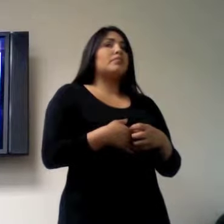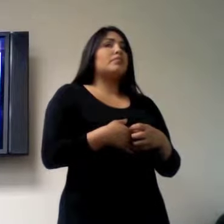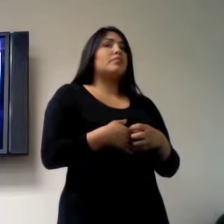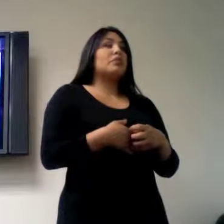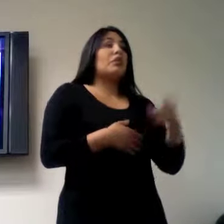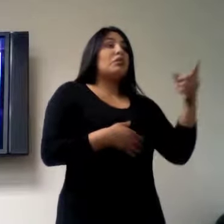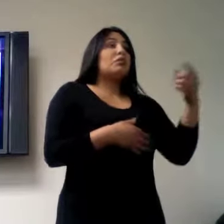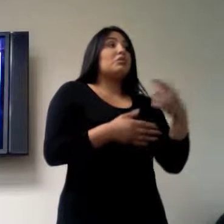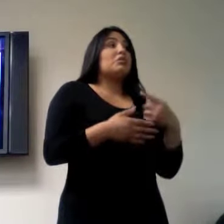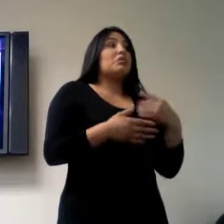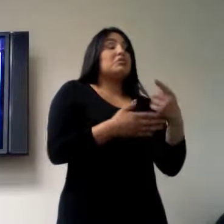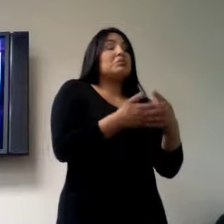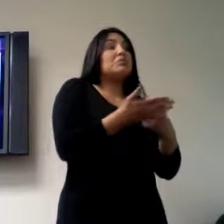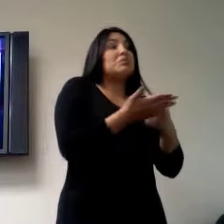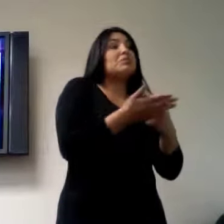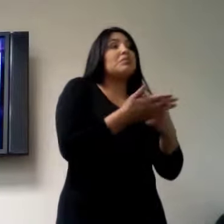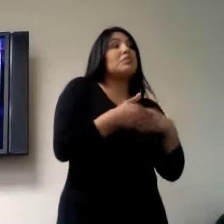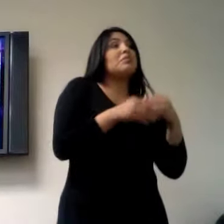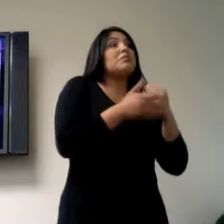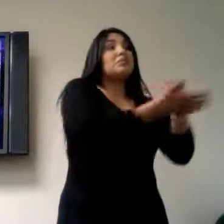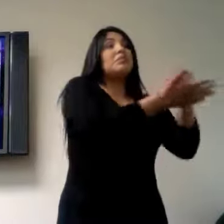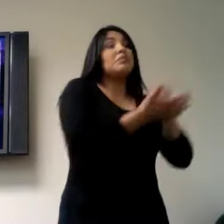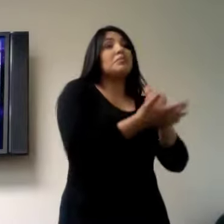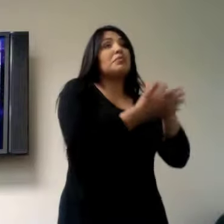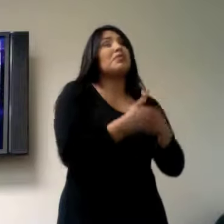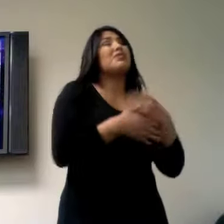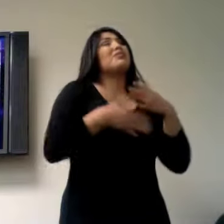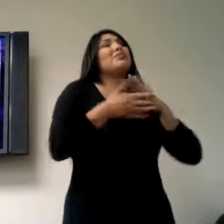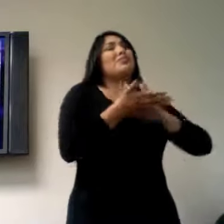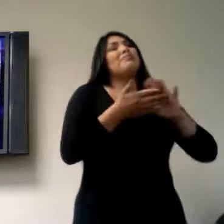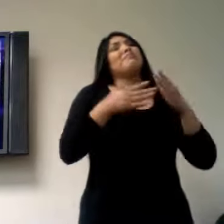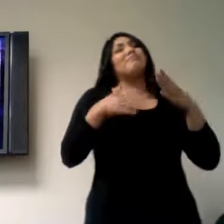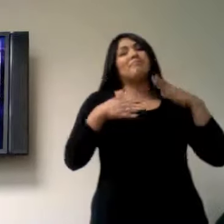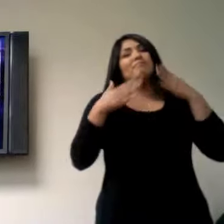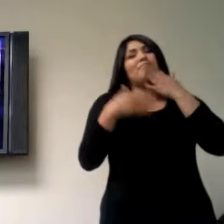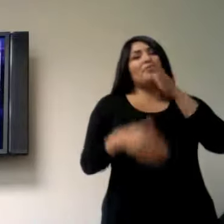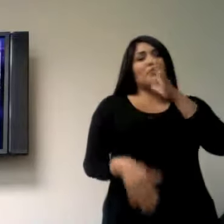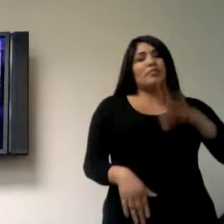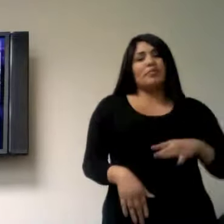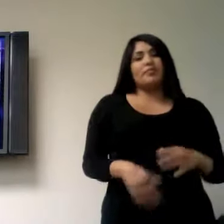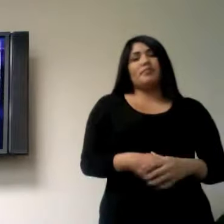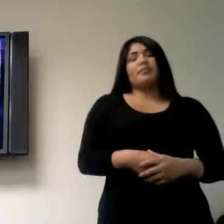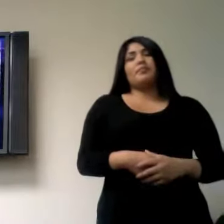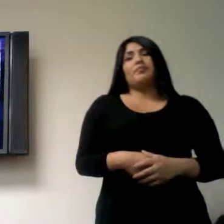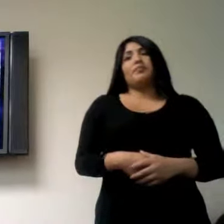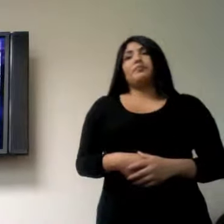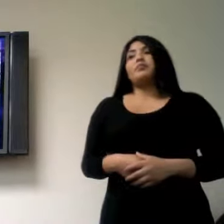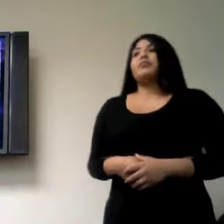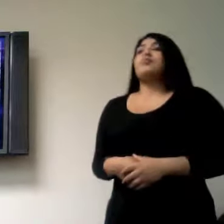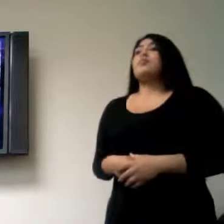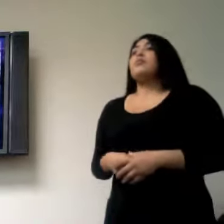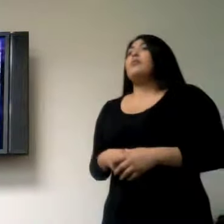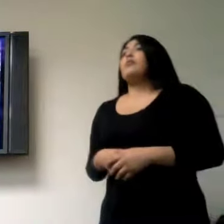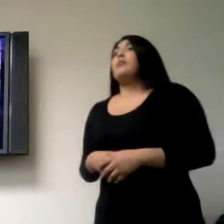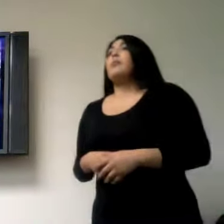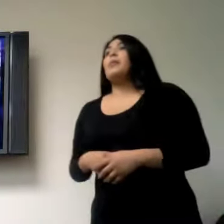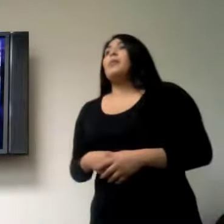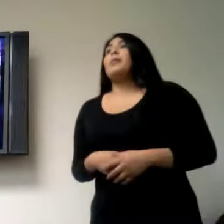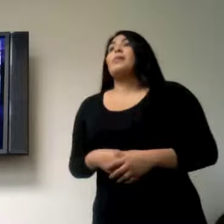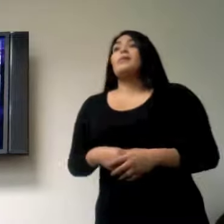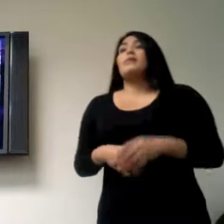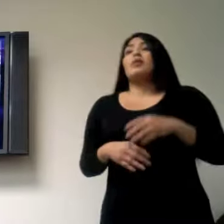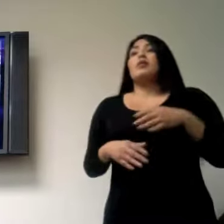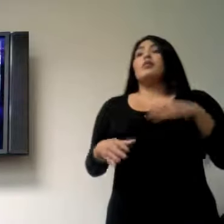of kindness and is a kind-hearted Christian lady." Prisoners could have their pictures taken by the local photographer, Josh Smith, whose